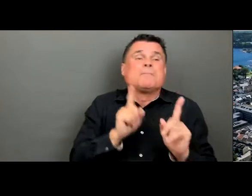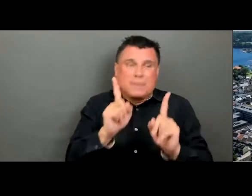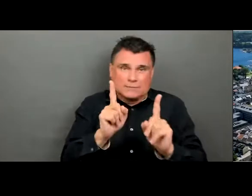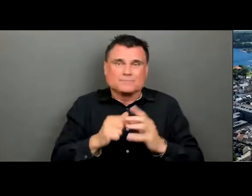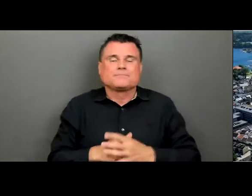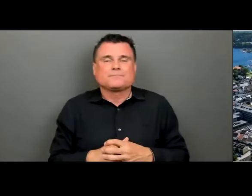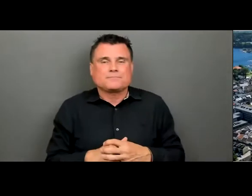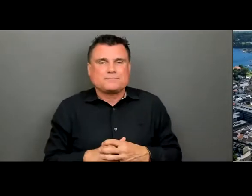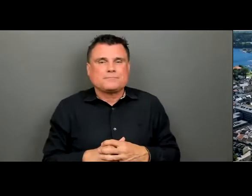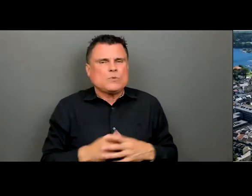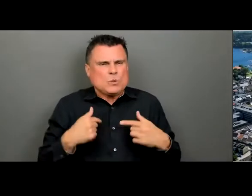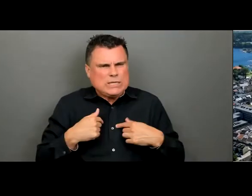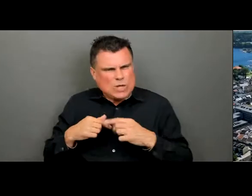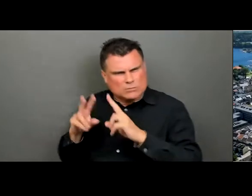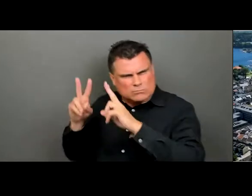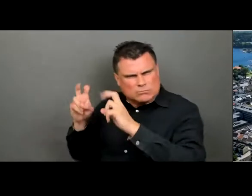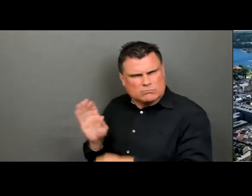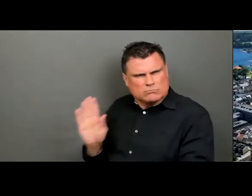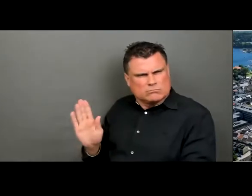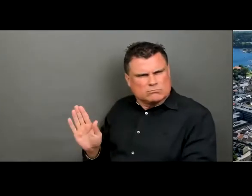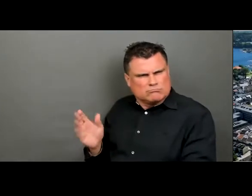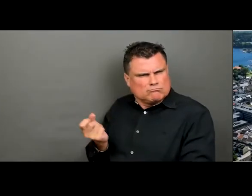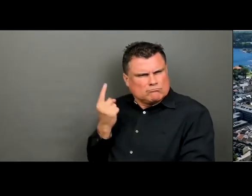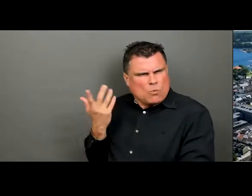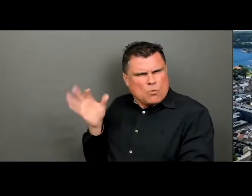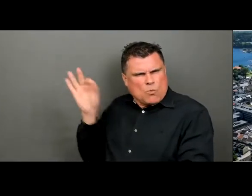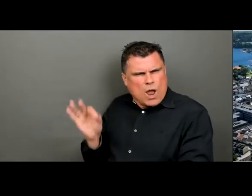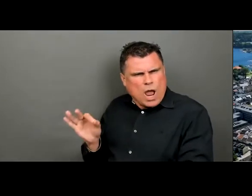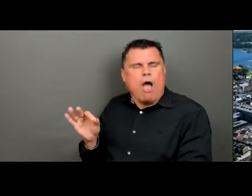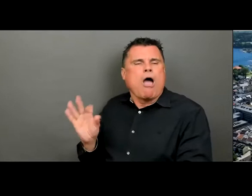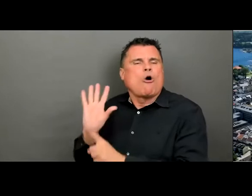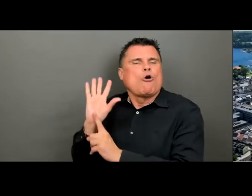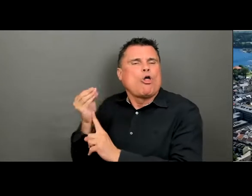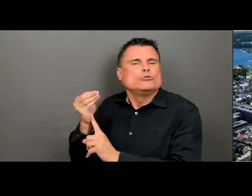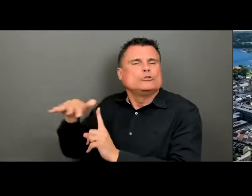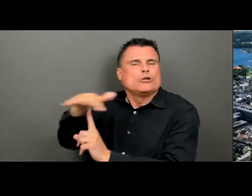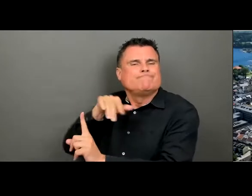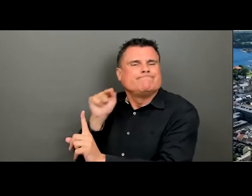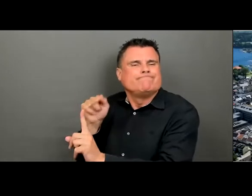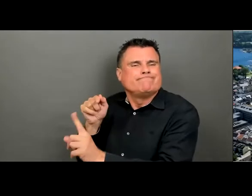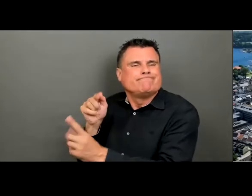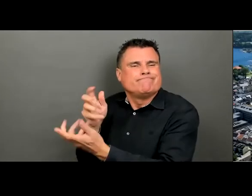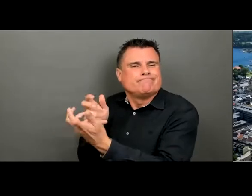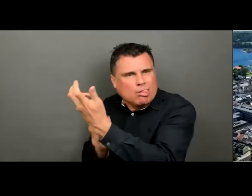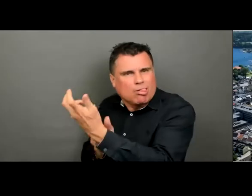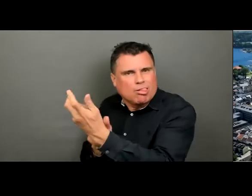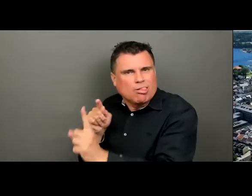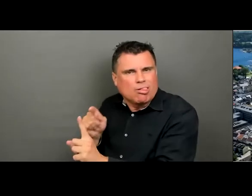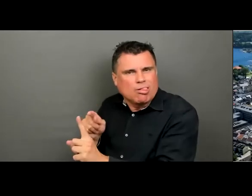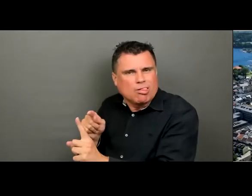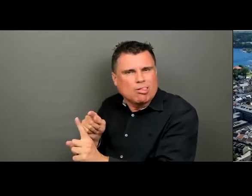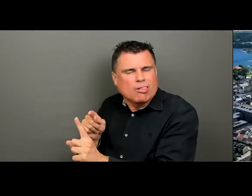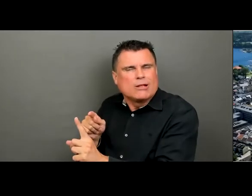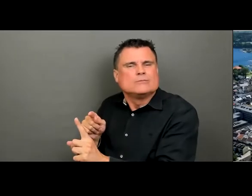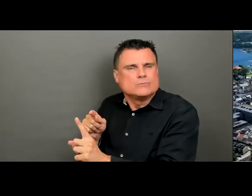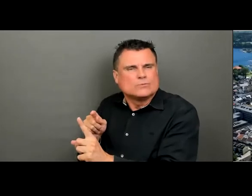understand such problems when thinking about the community and the use of technology for future disaster